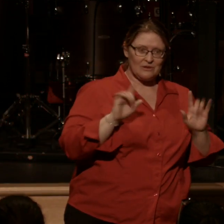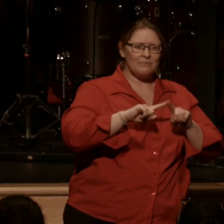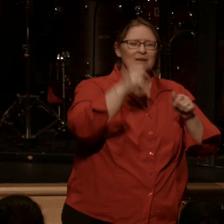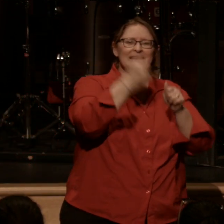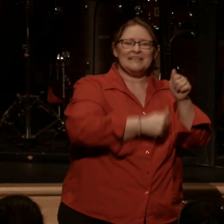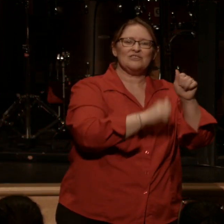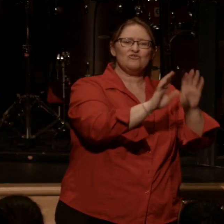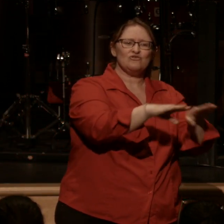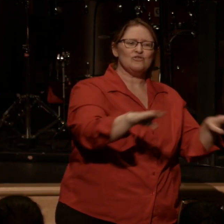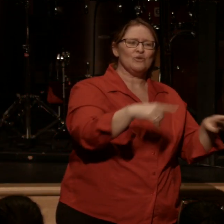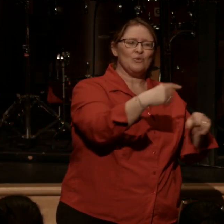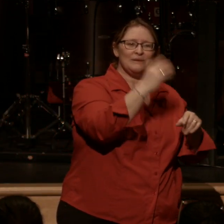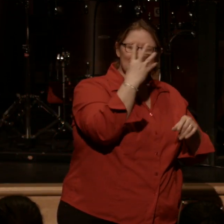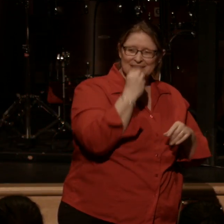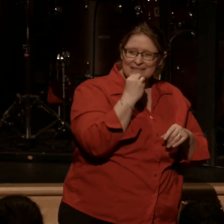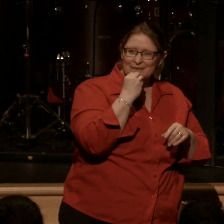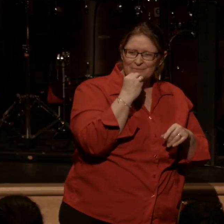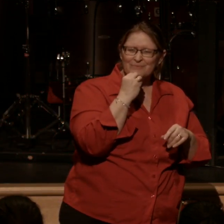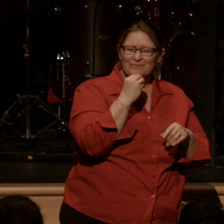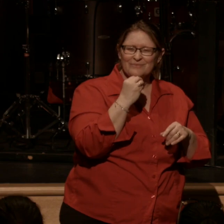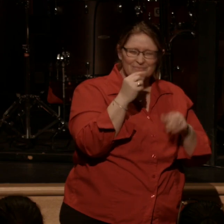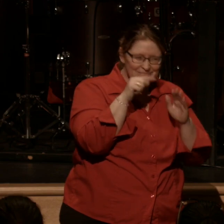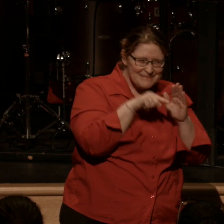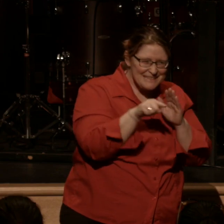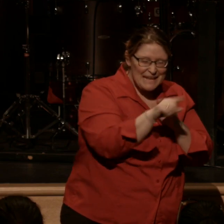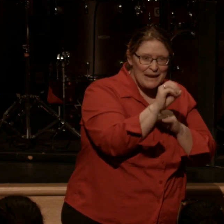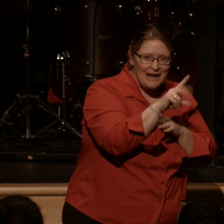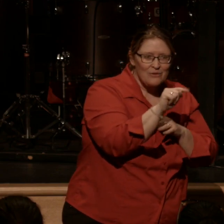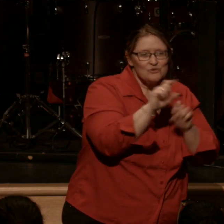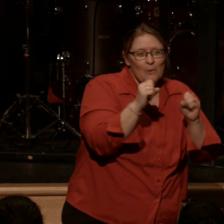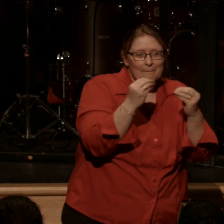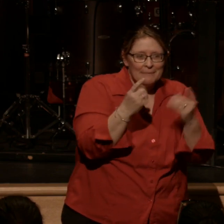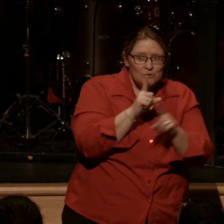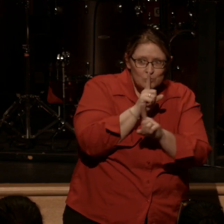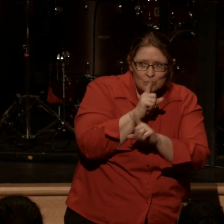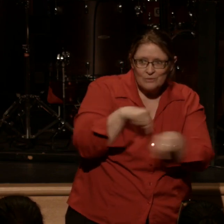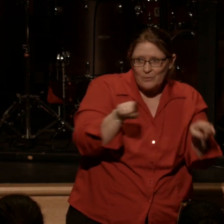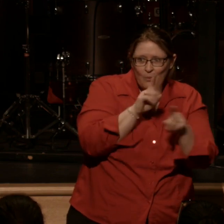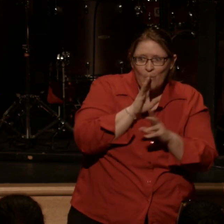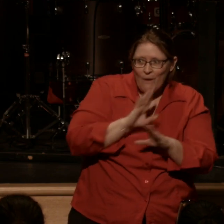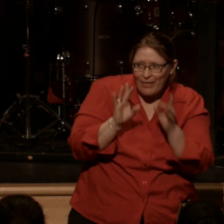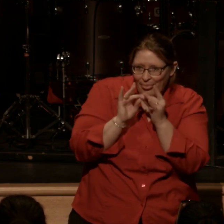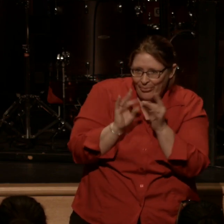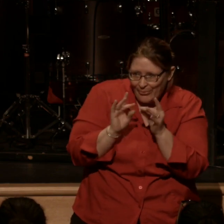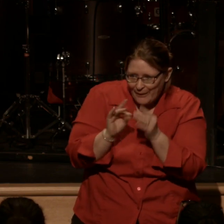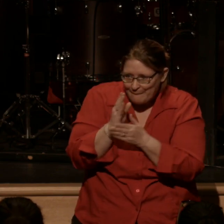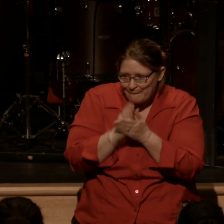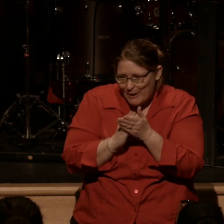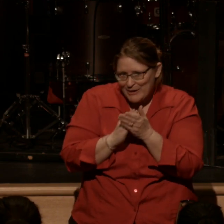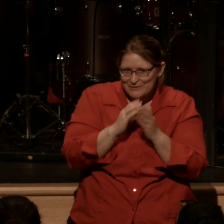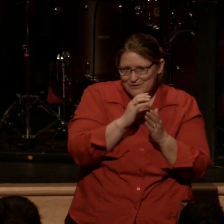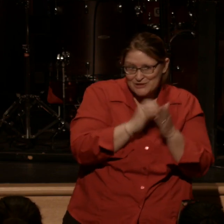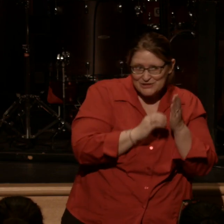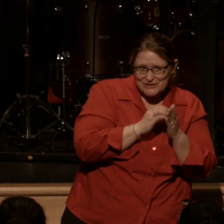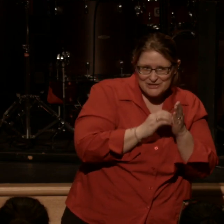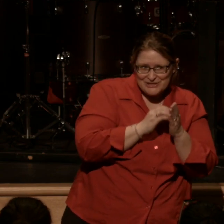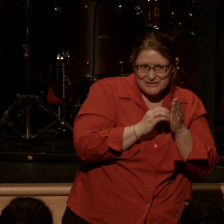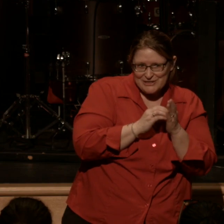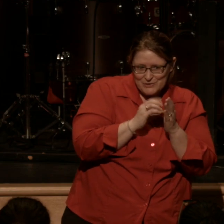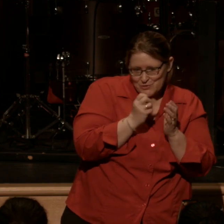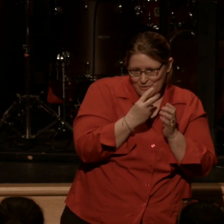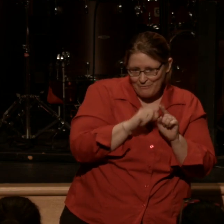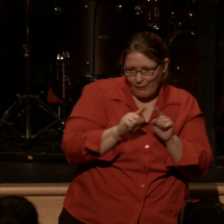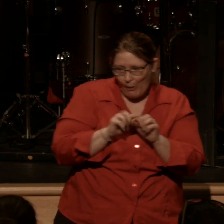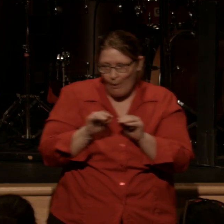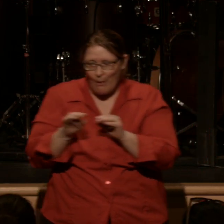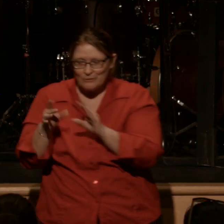to sleep is often sneaking out. And so maybe there's going to be times when we can quietly and quickly sneak out of Genesis 12 and then we'll come back in again. But